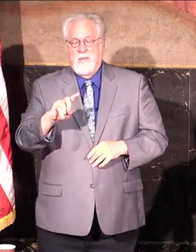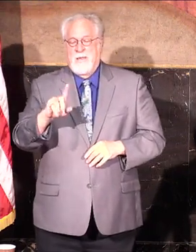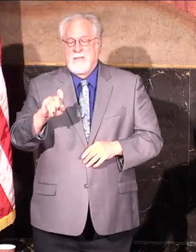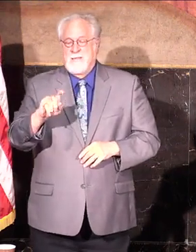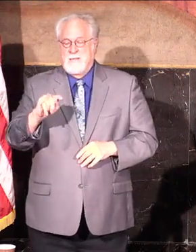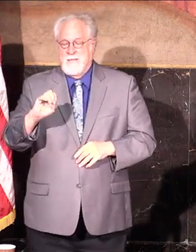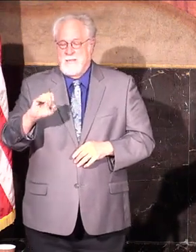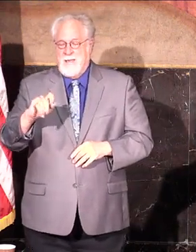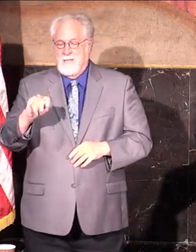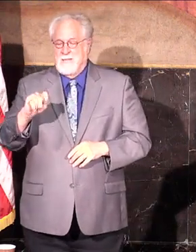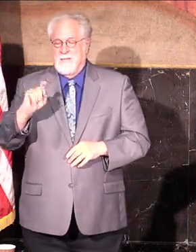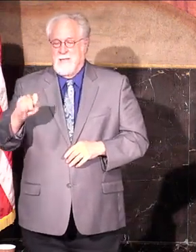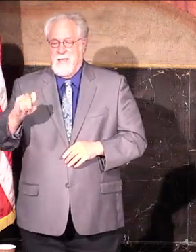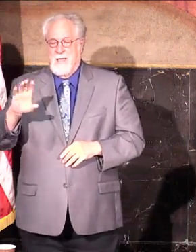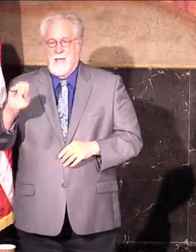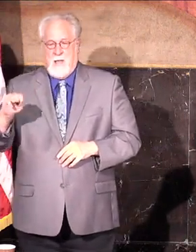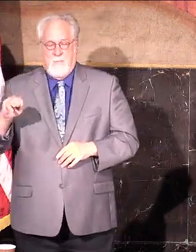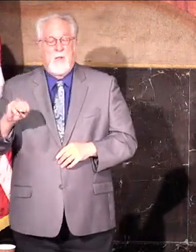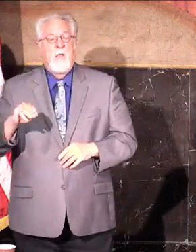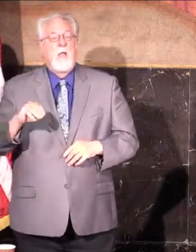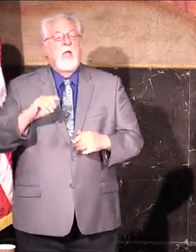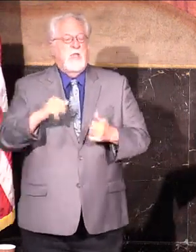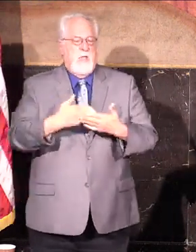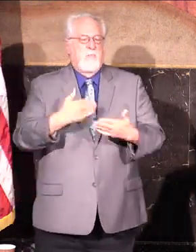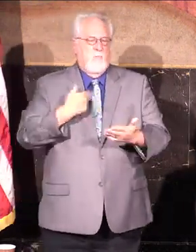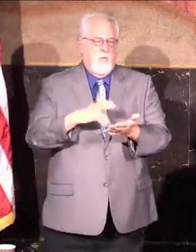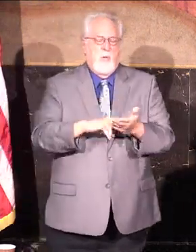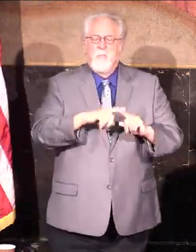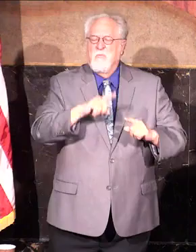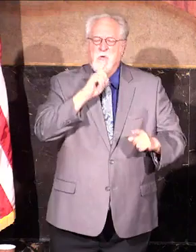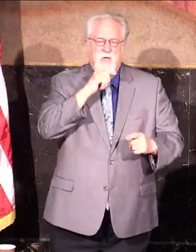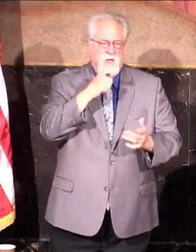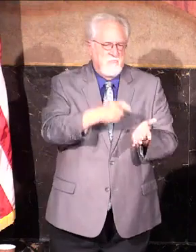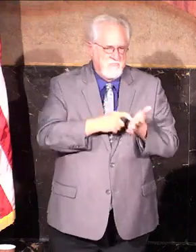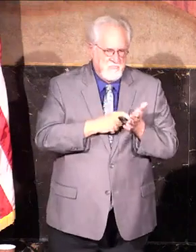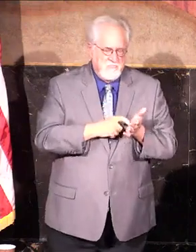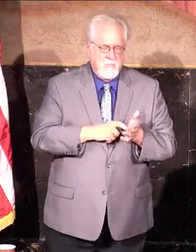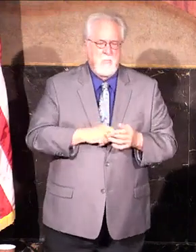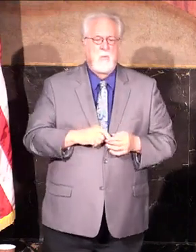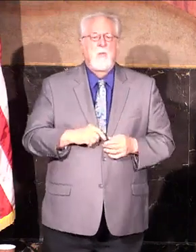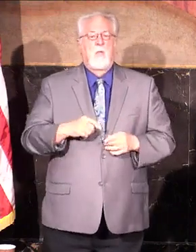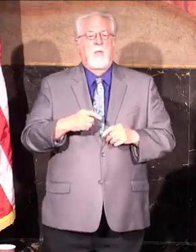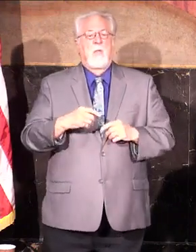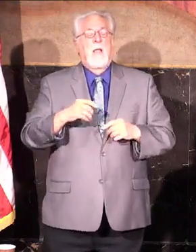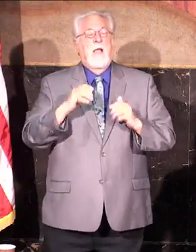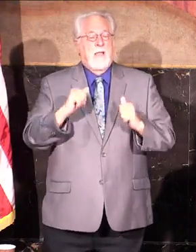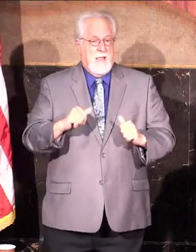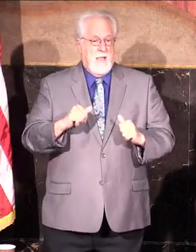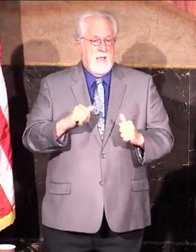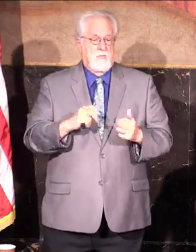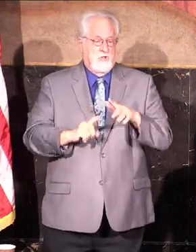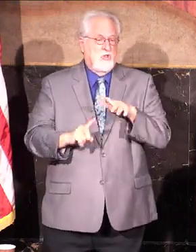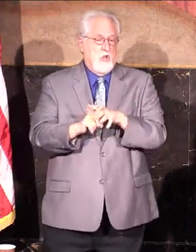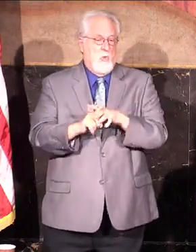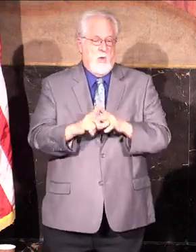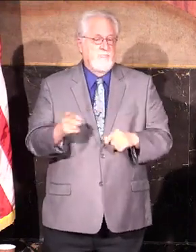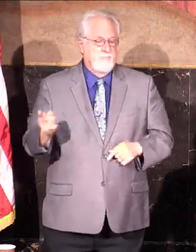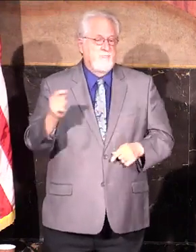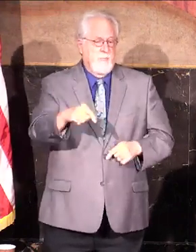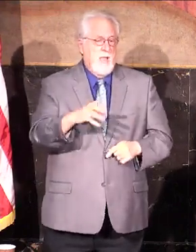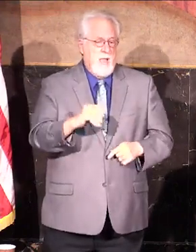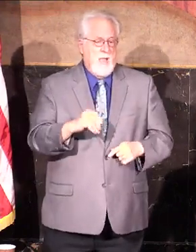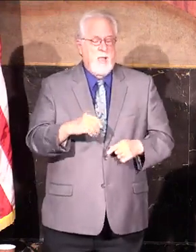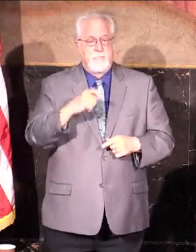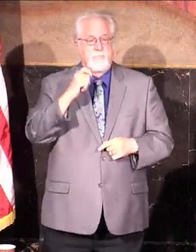doineedacovid19test.com, and then you can pre-register. Although pre-registering is not necessary either, you can just show up and